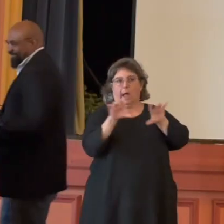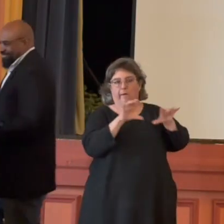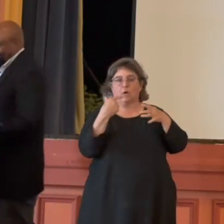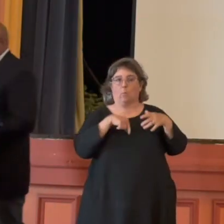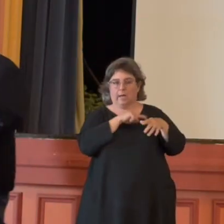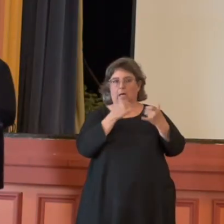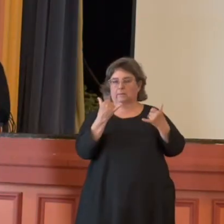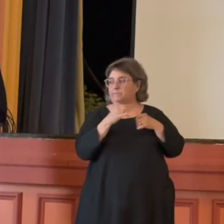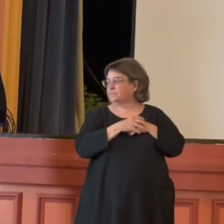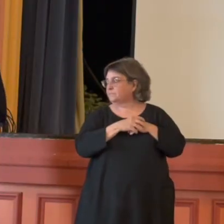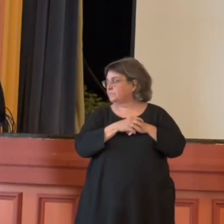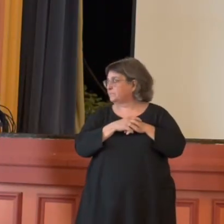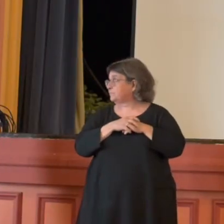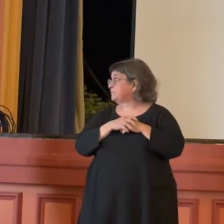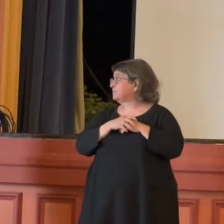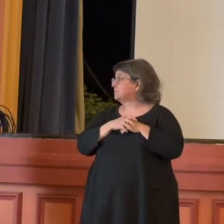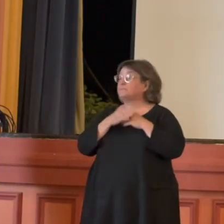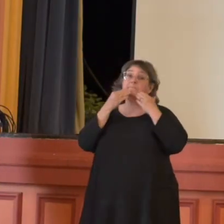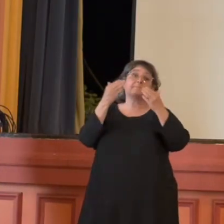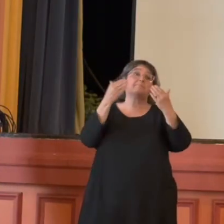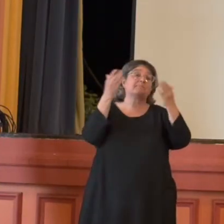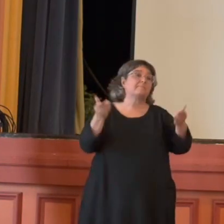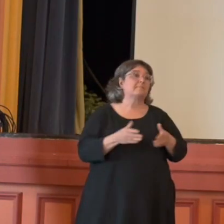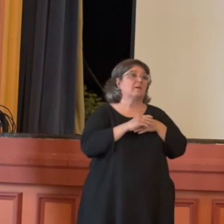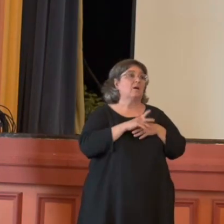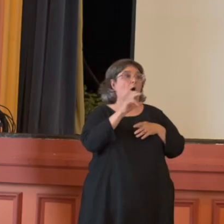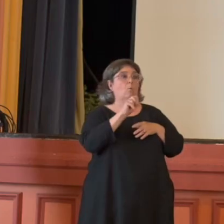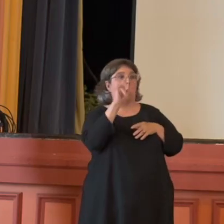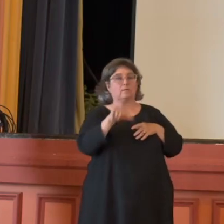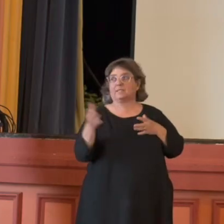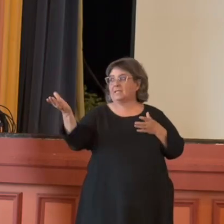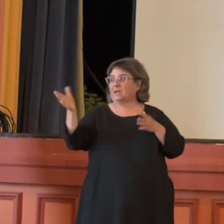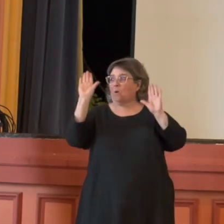that we're undertaking here. Thank you. Let's give Rosie round